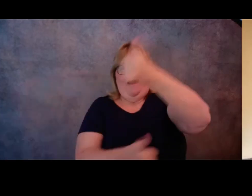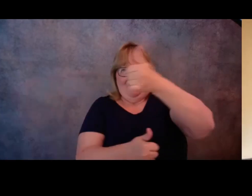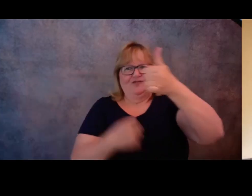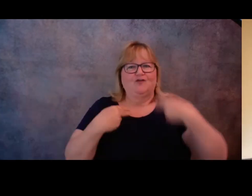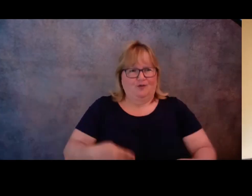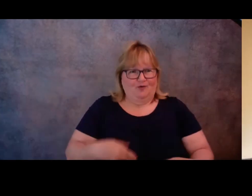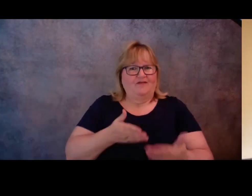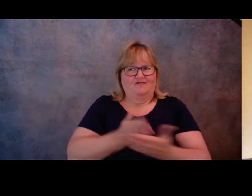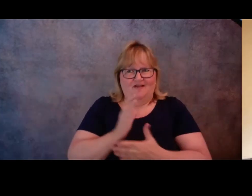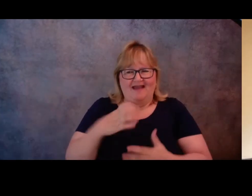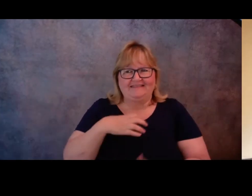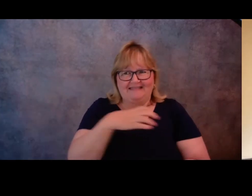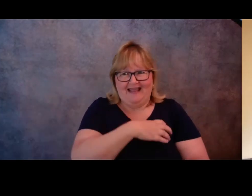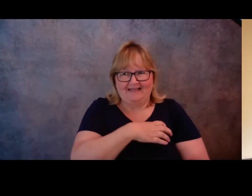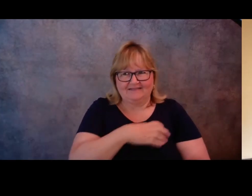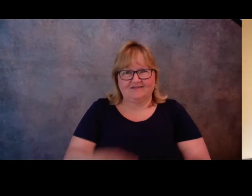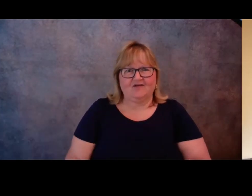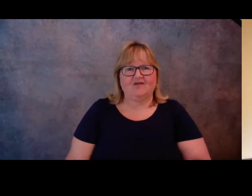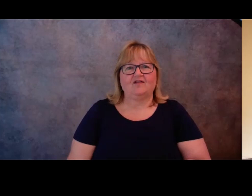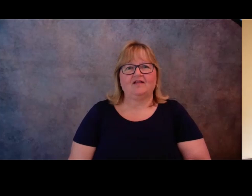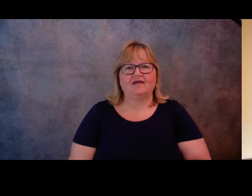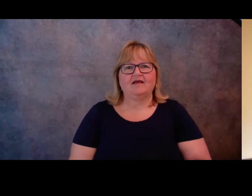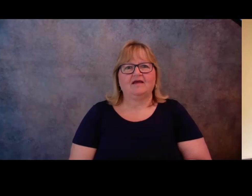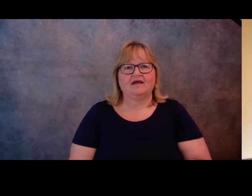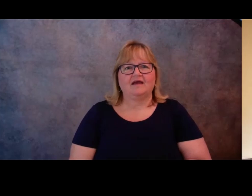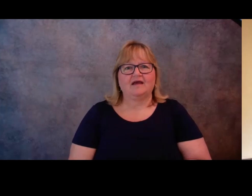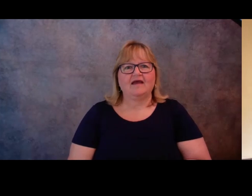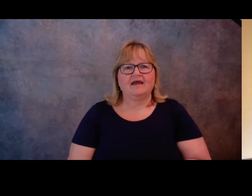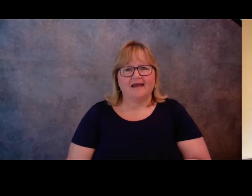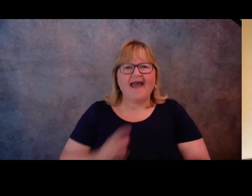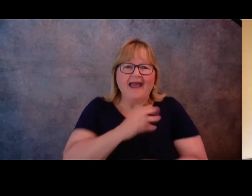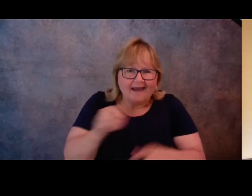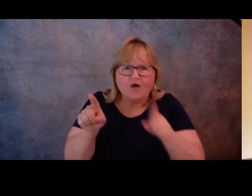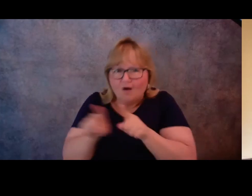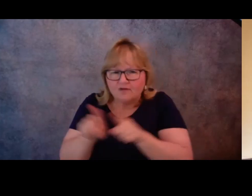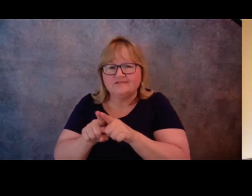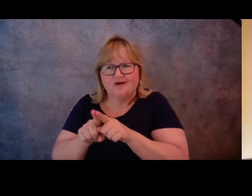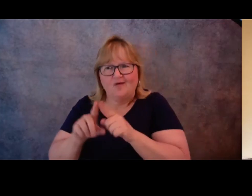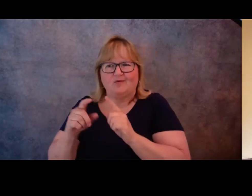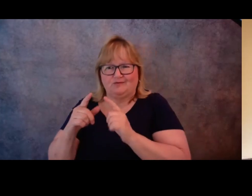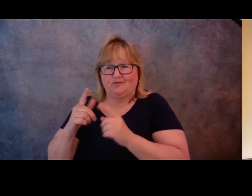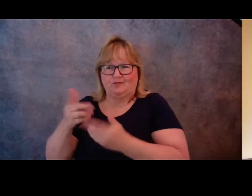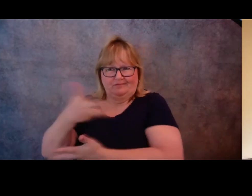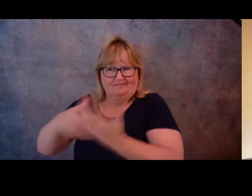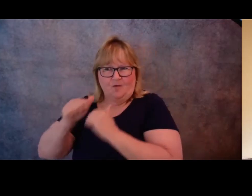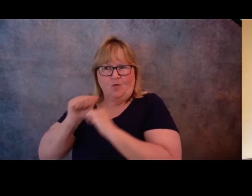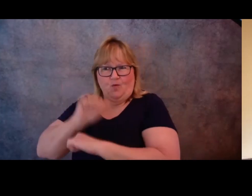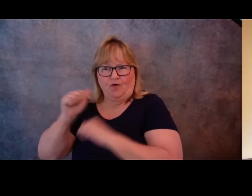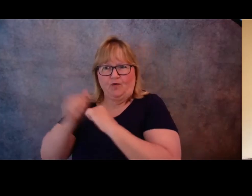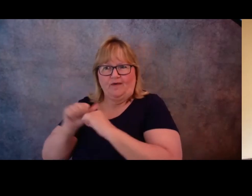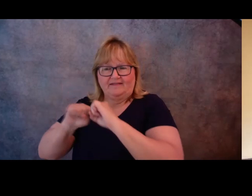course, to also make appearances before the Commission for Social Development. So think about it, that's a